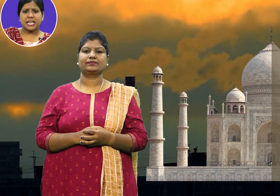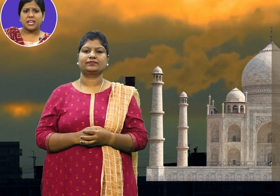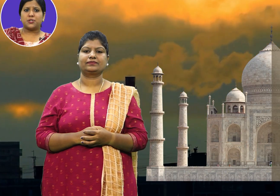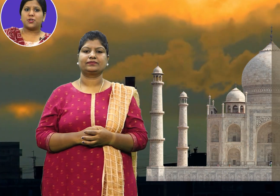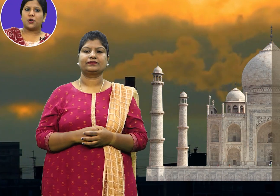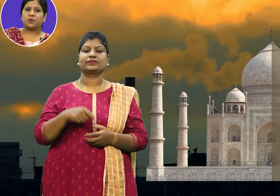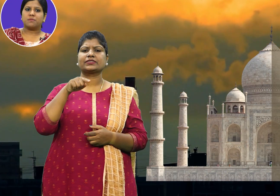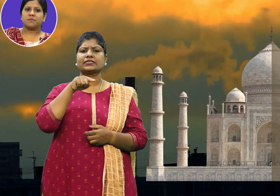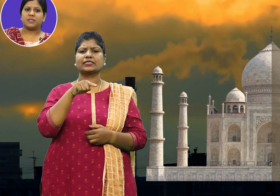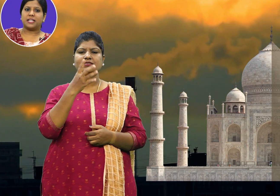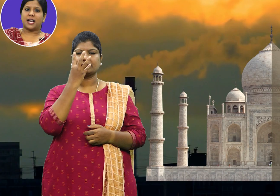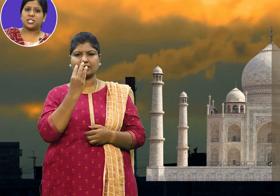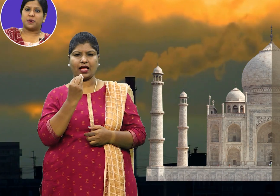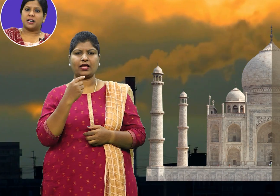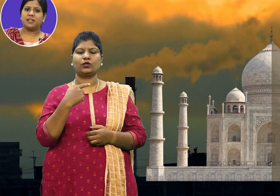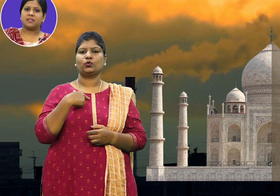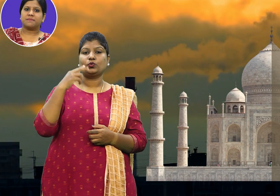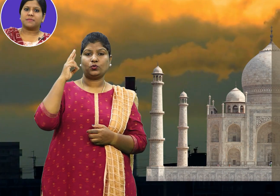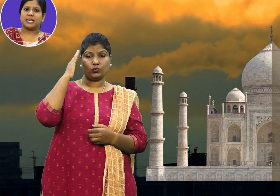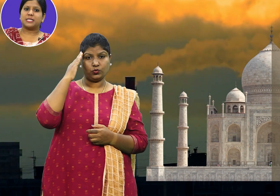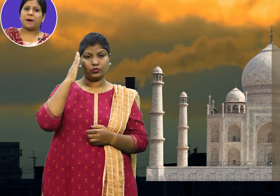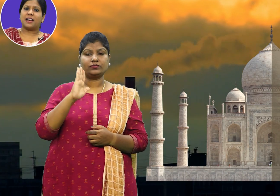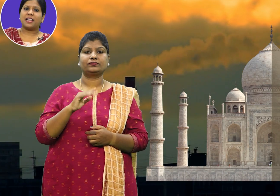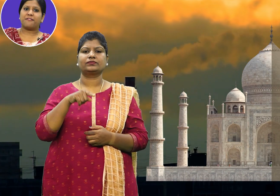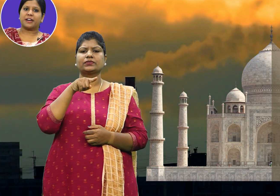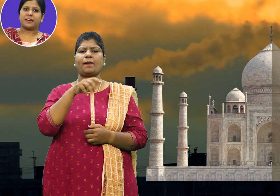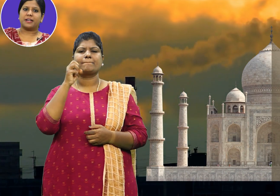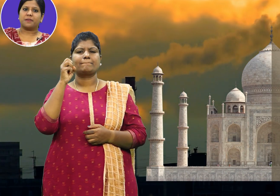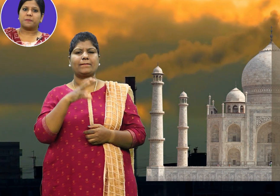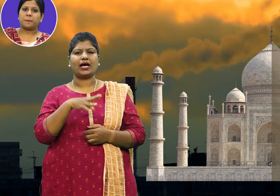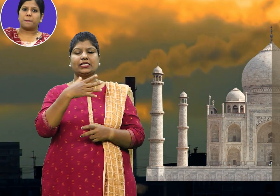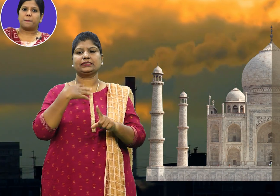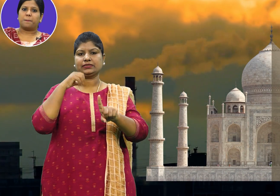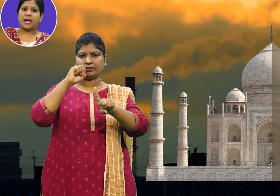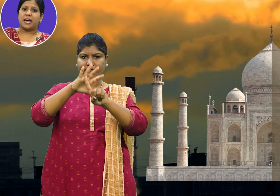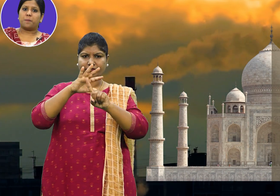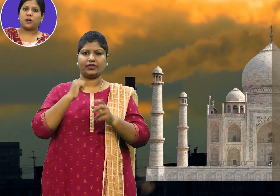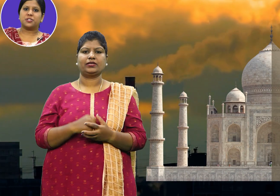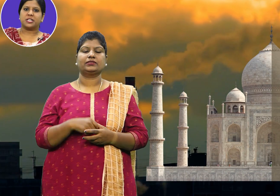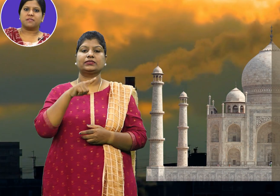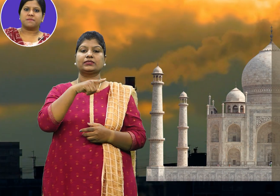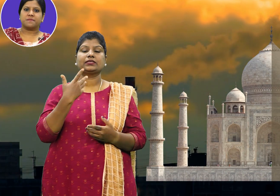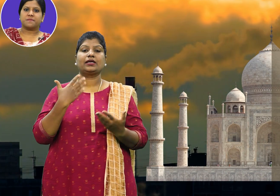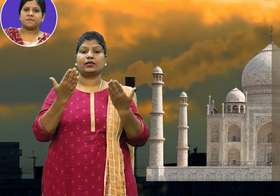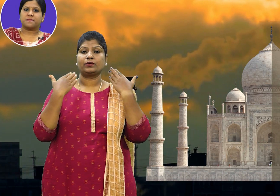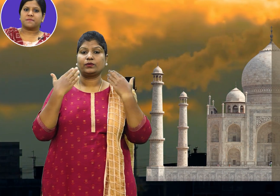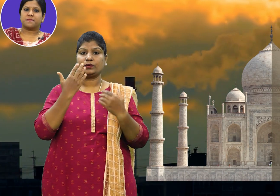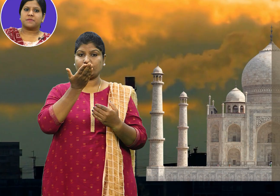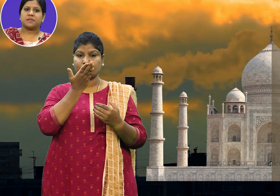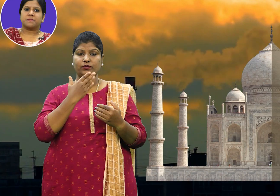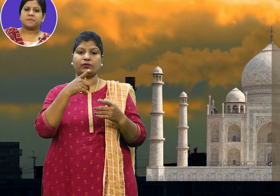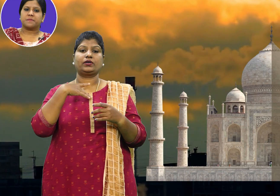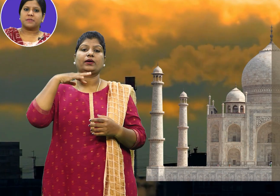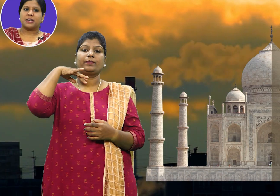It is sad to know that Taj Mahal is badly affected by air pollution,